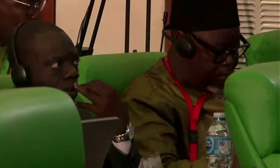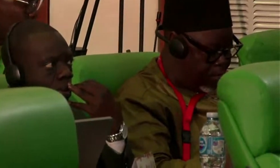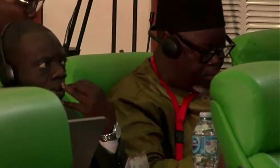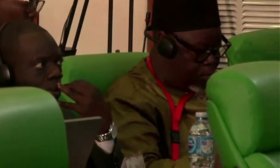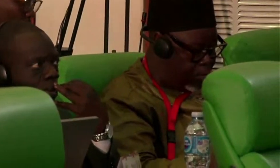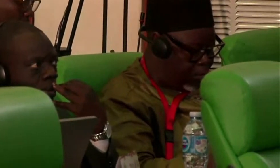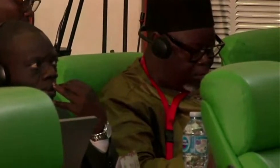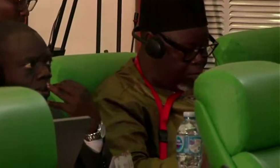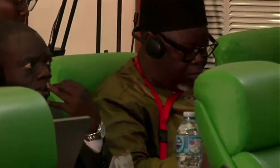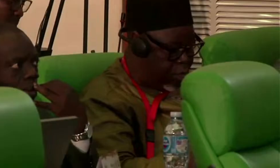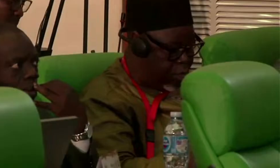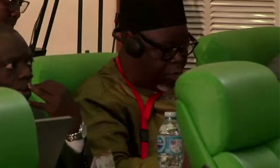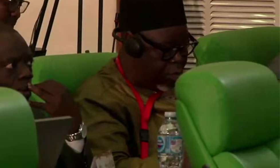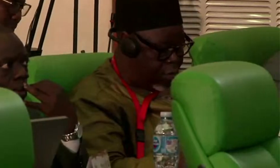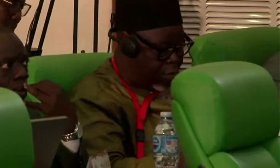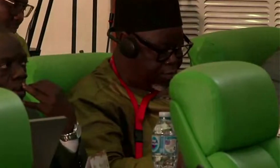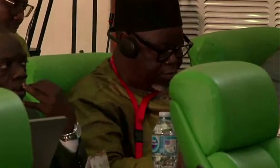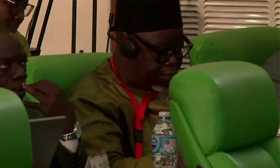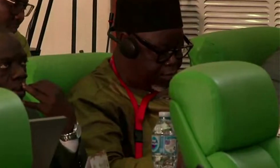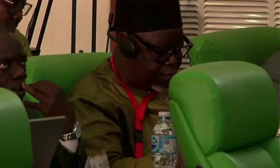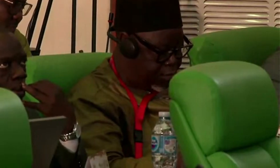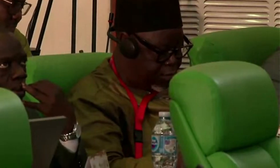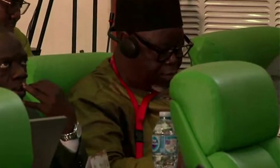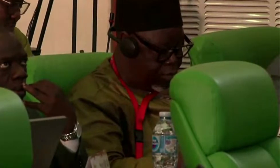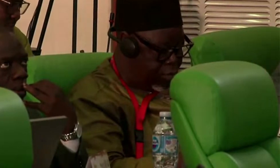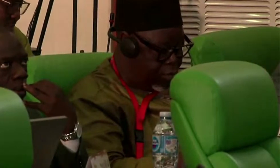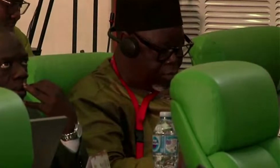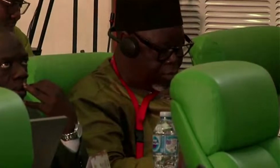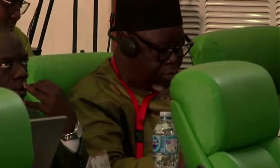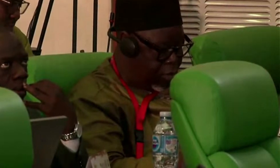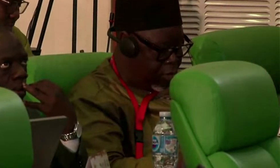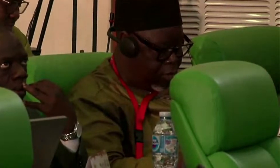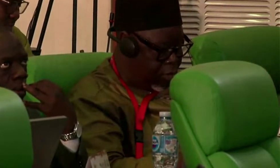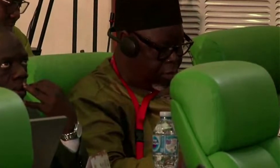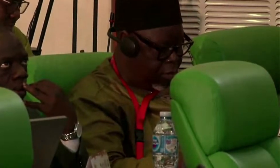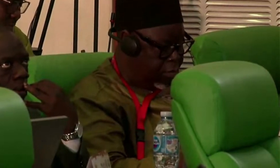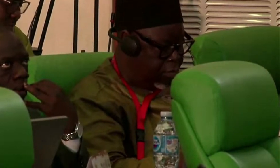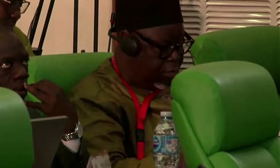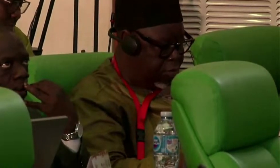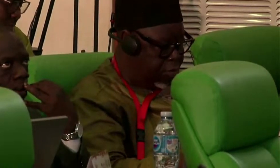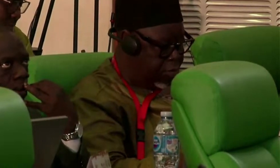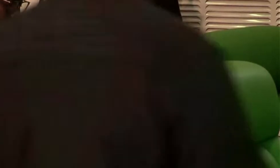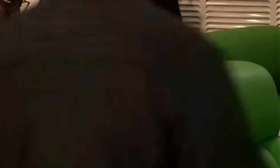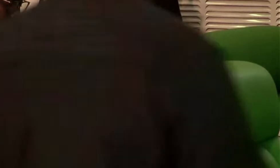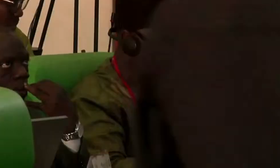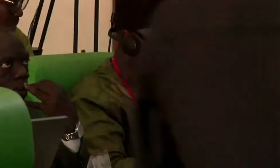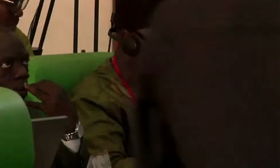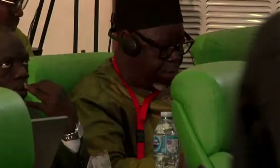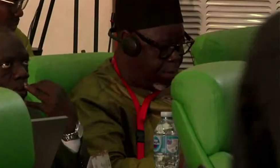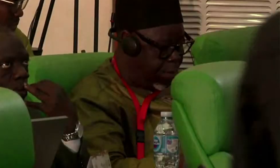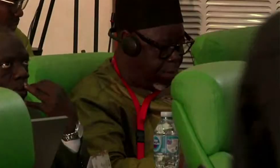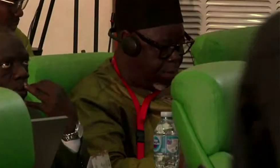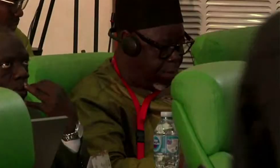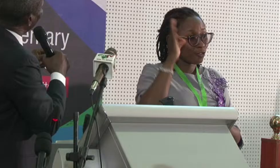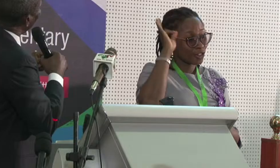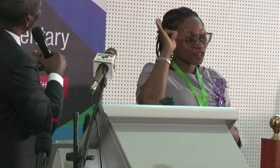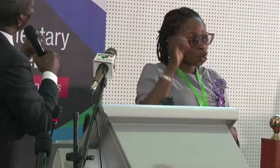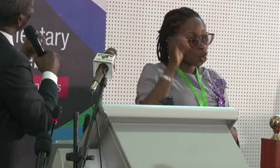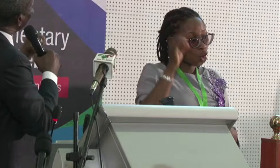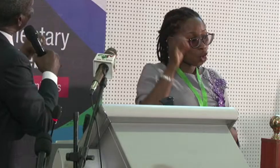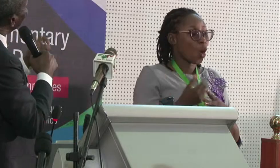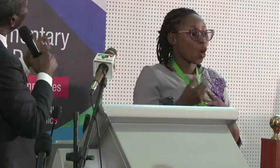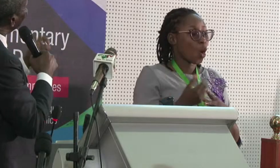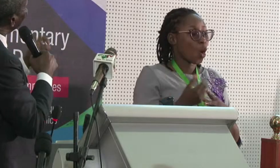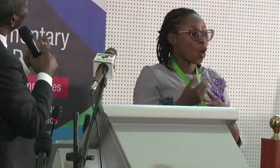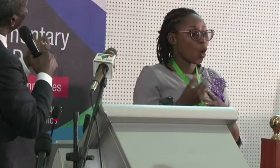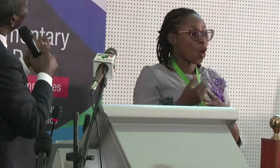lists borrowing of money within outside Nigeria for the purpose of the Federation on any law or any of the states as